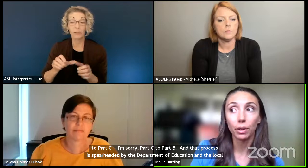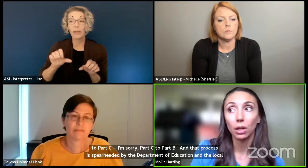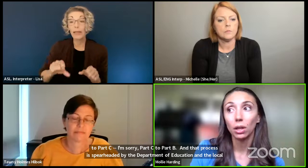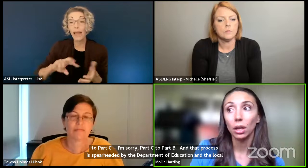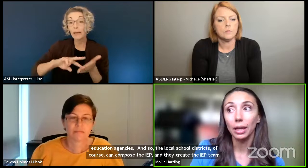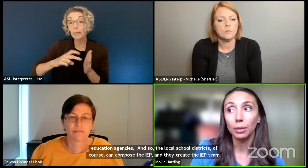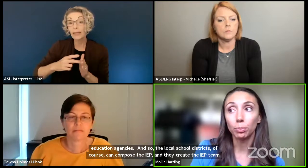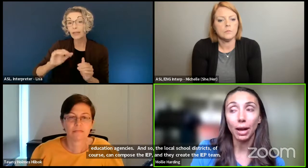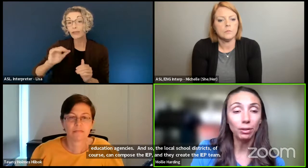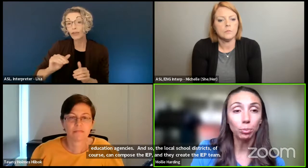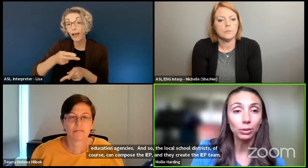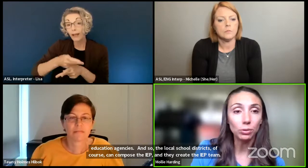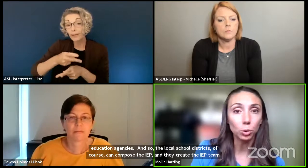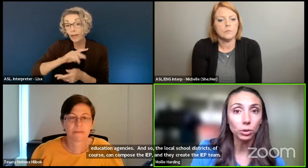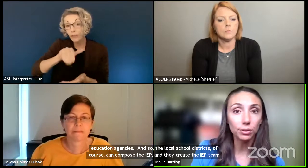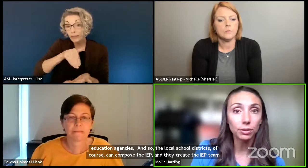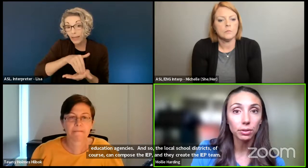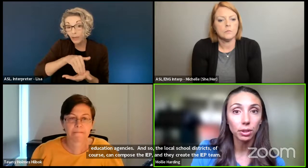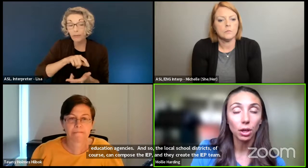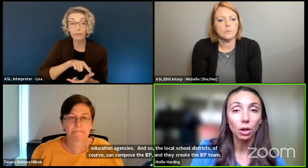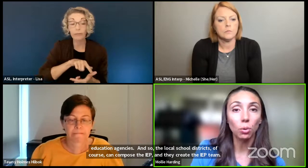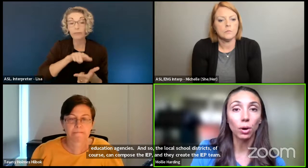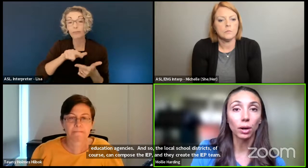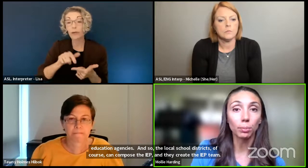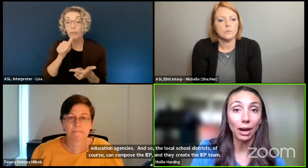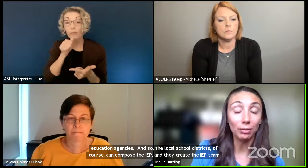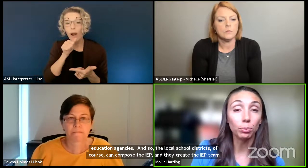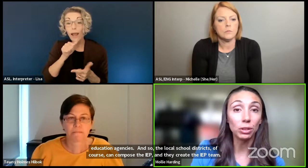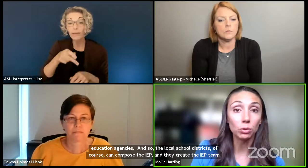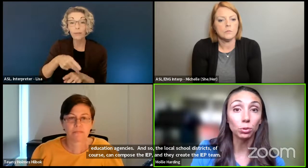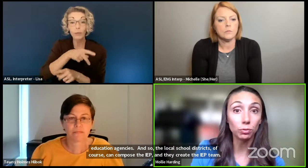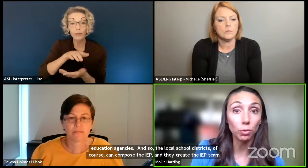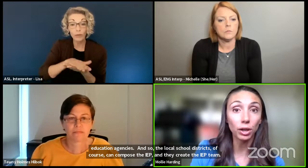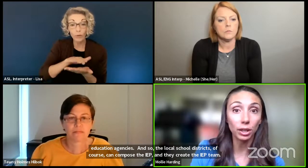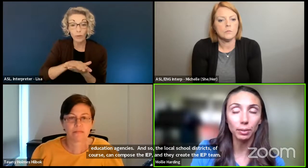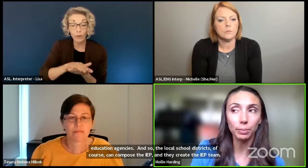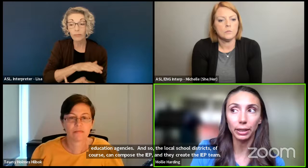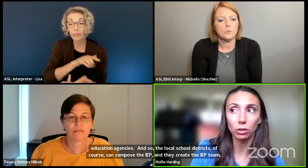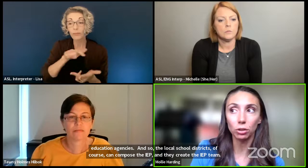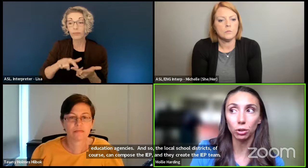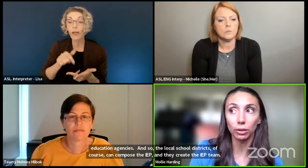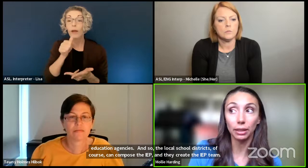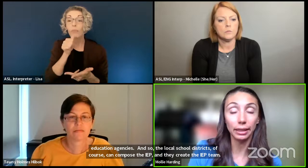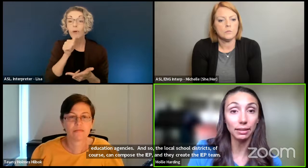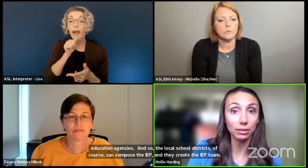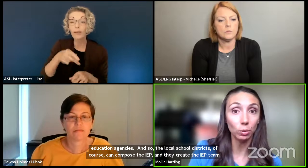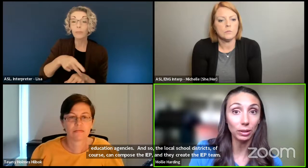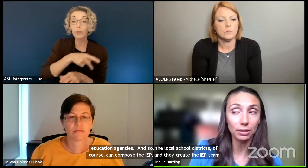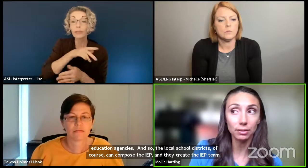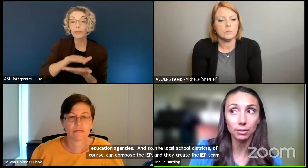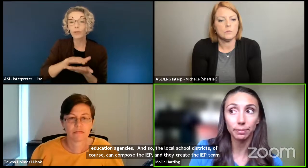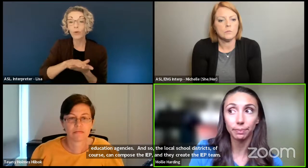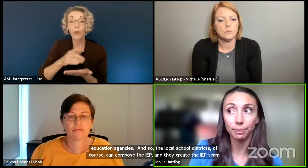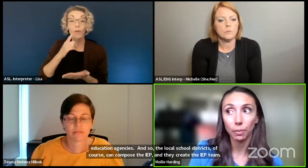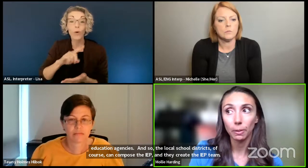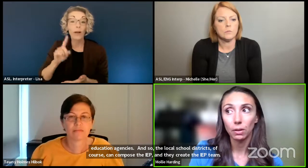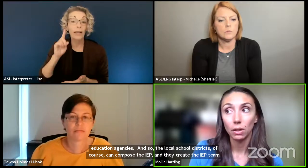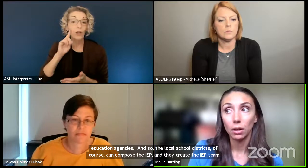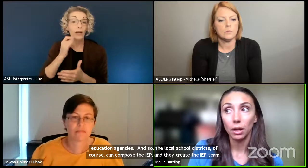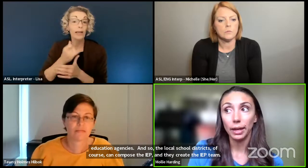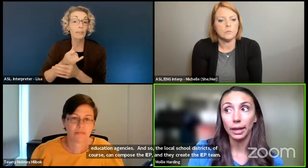centers, in private preschools, or private preschools for hearing impaired children like Desert Voices,